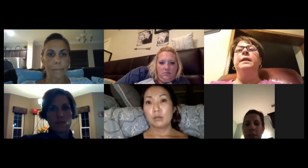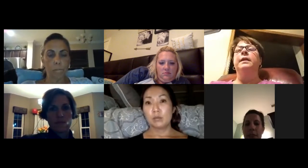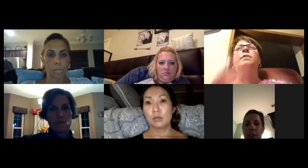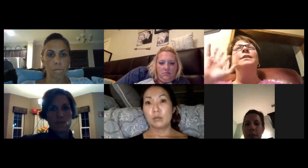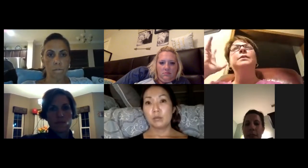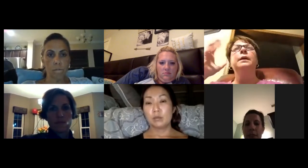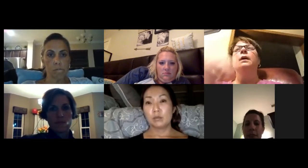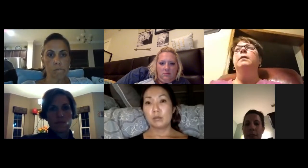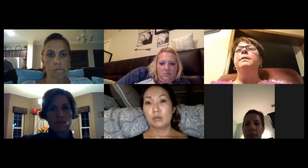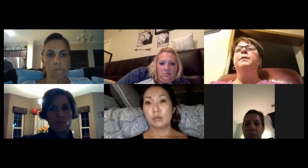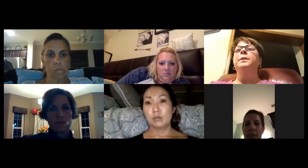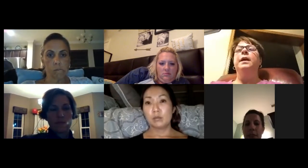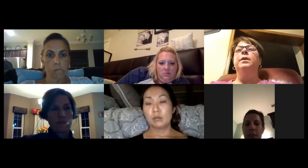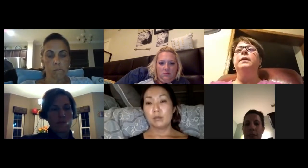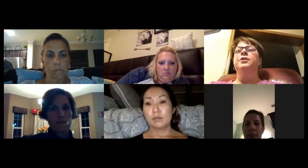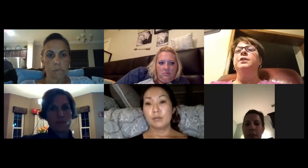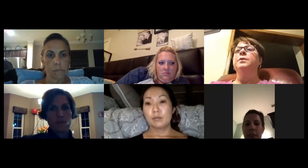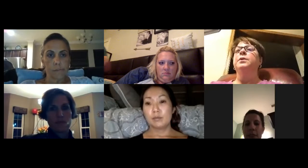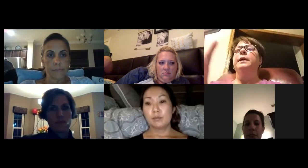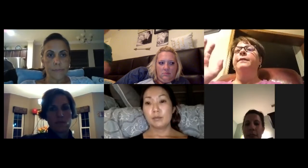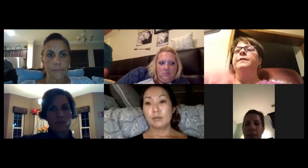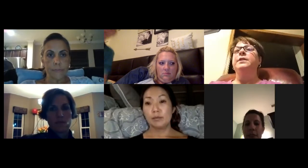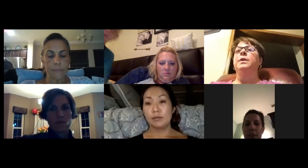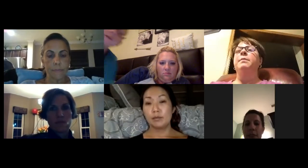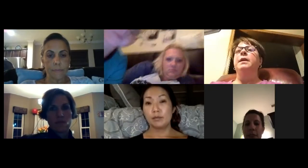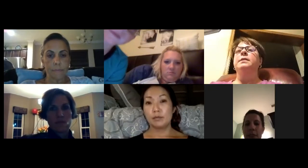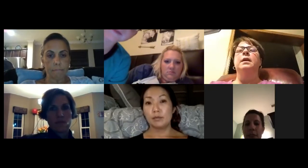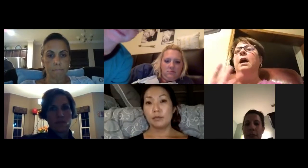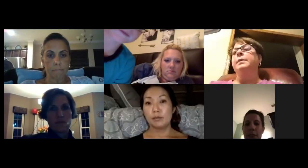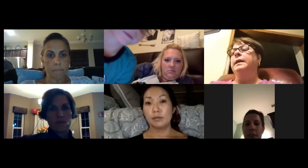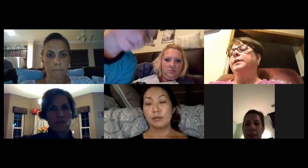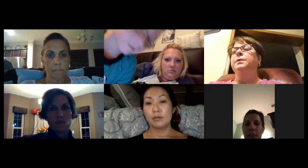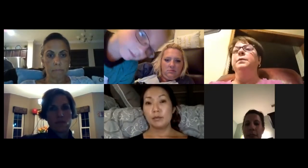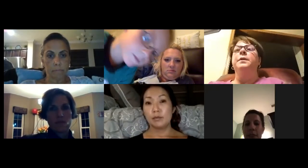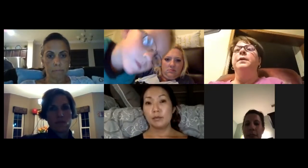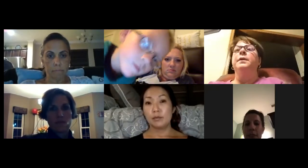you know what, right before we go, let's just do a quick 15-20 minutes, I'll be glad to go over with you guys too,